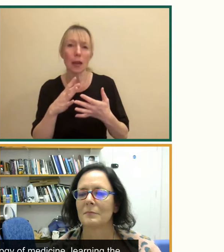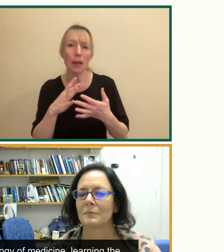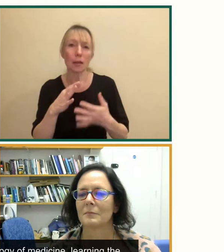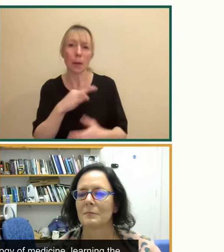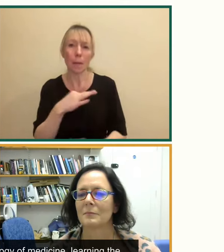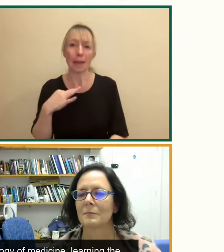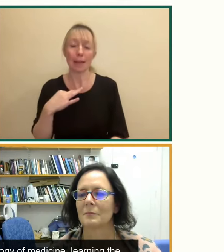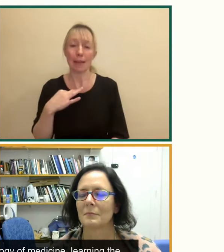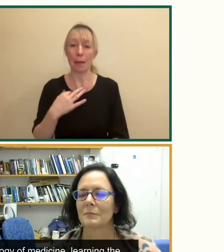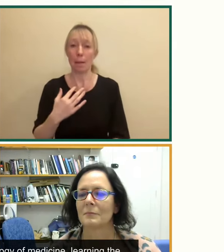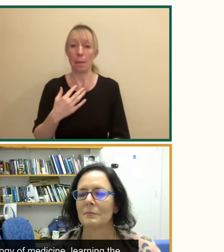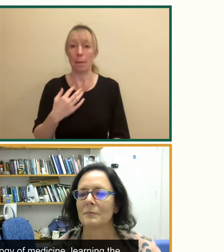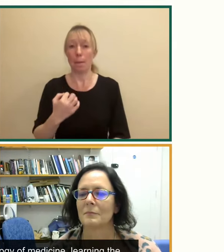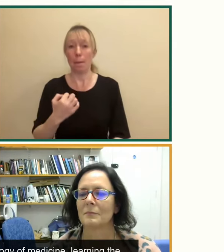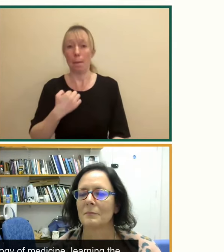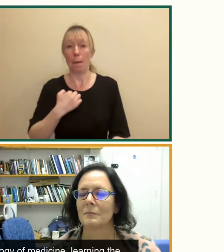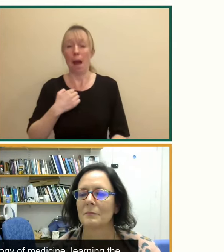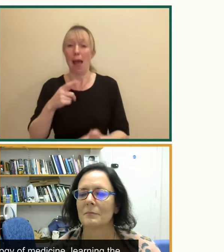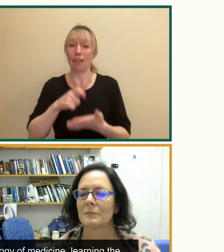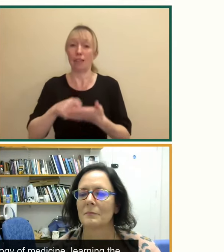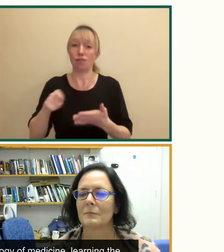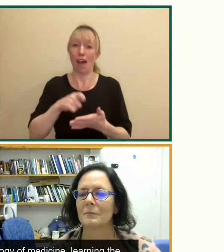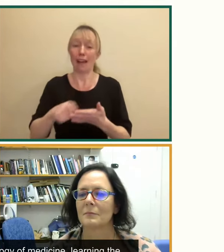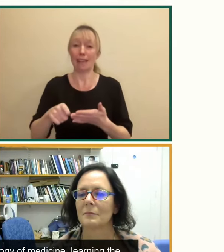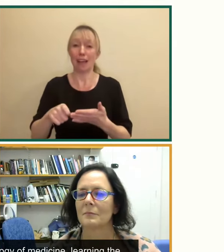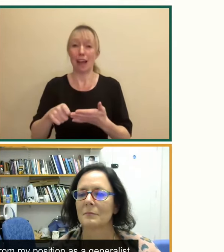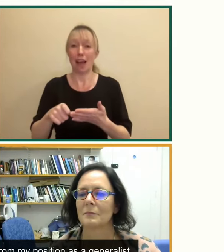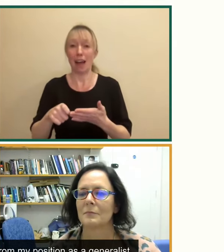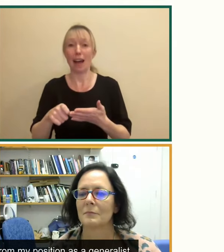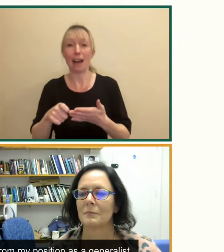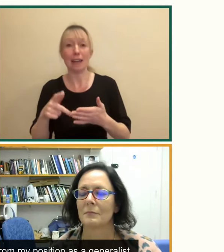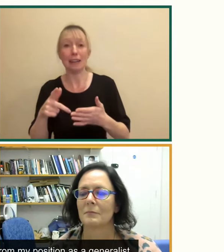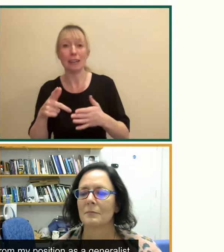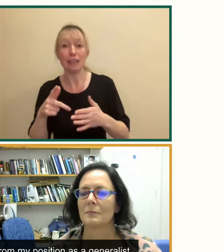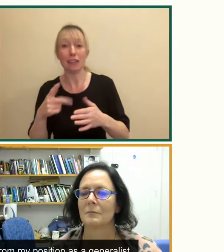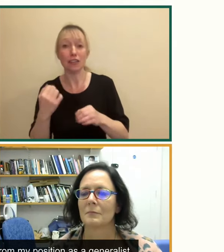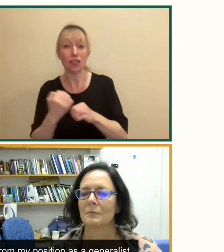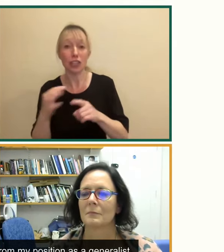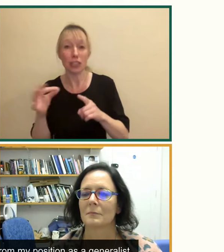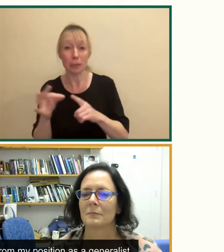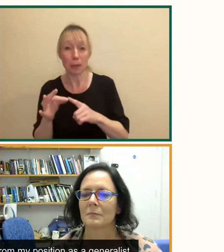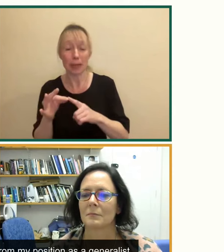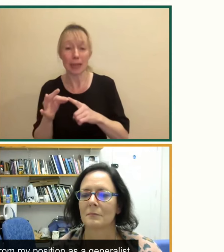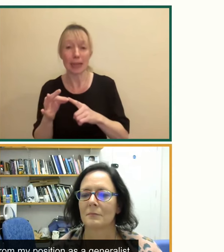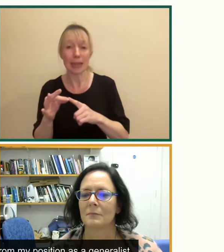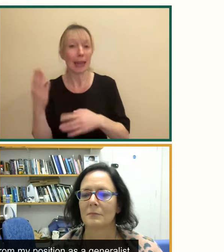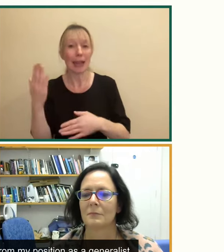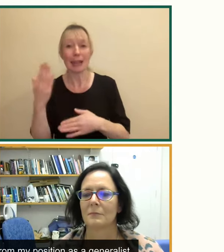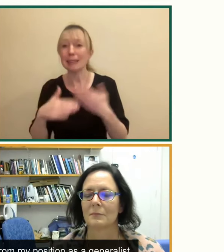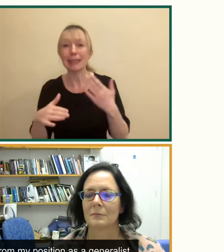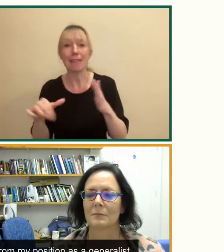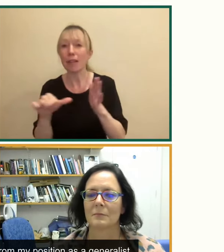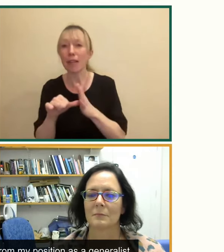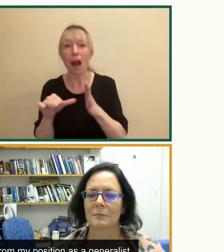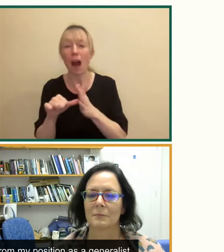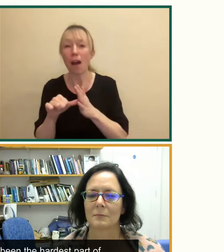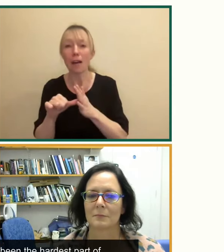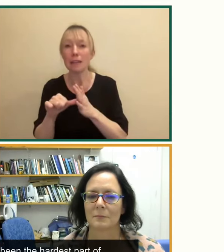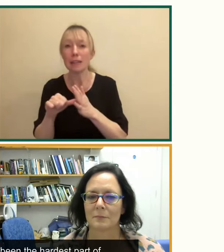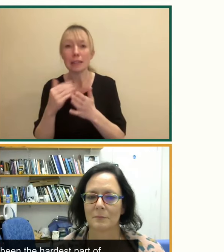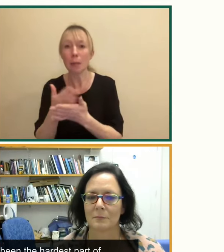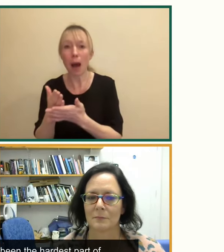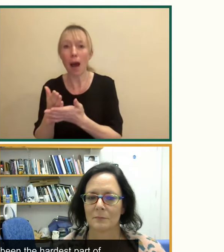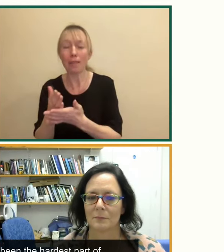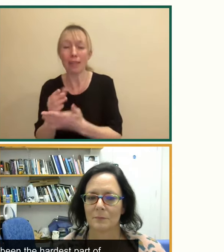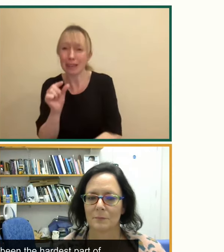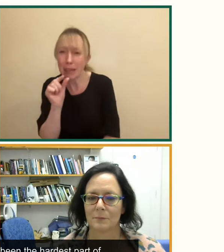a generalist in general practice, that has never been the hardest part of medicine. It's quite a small part. The really hard part